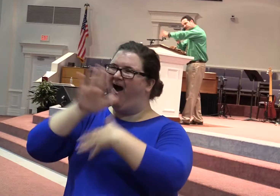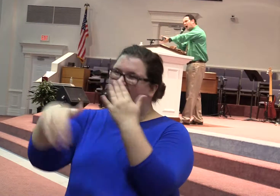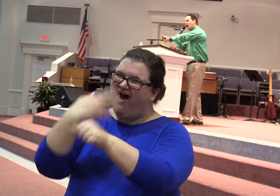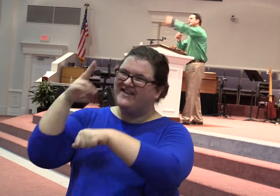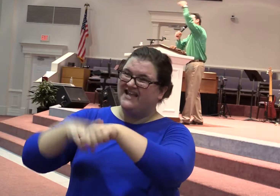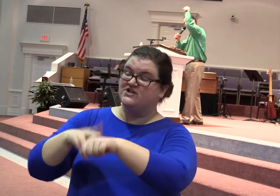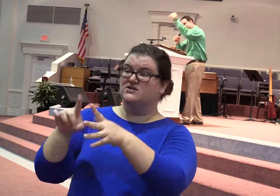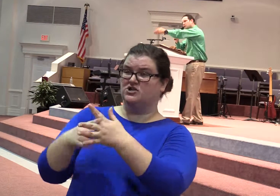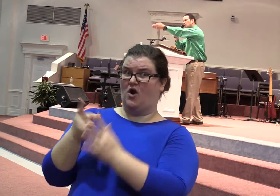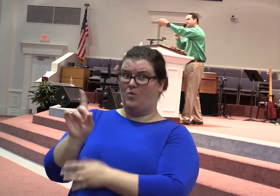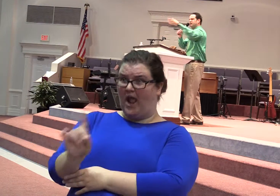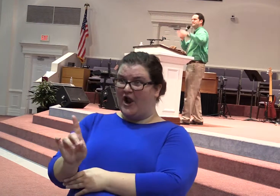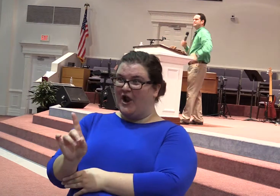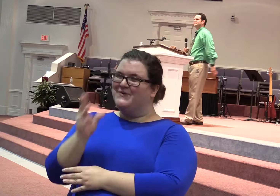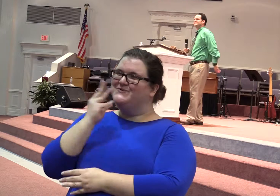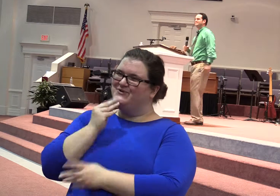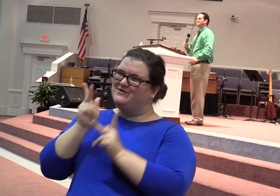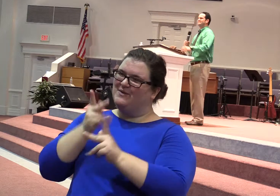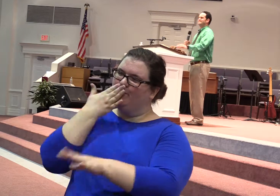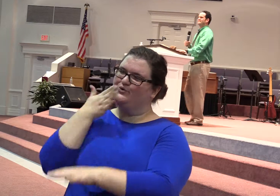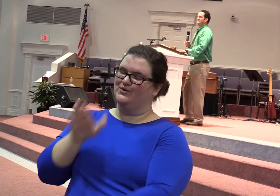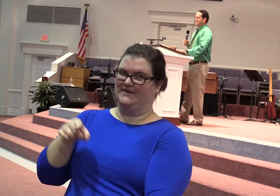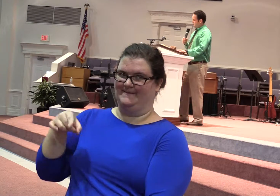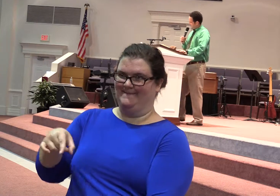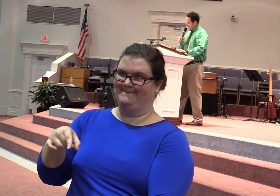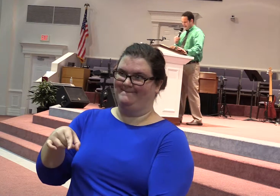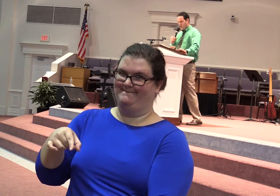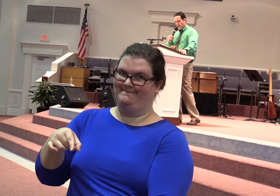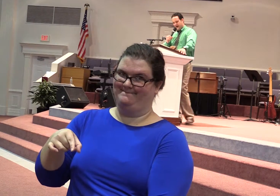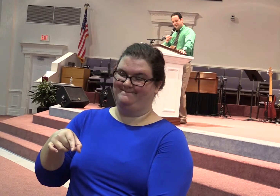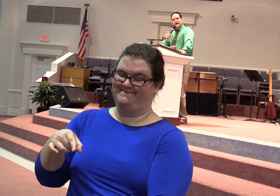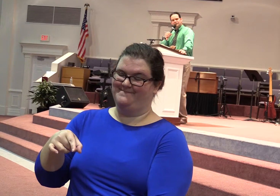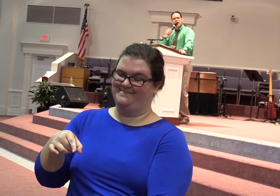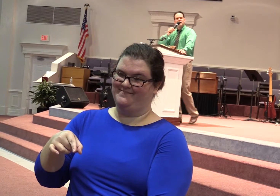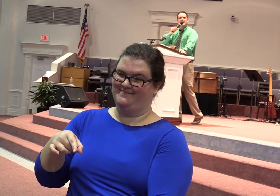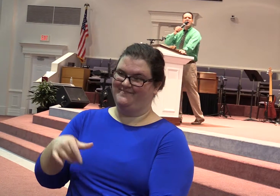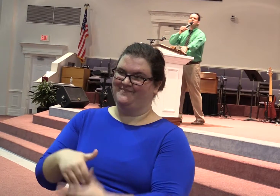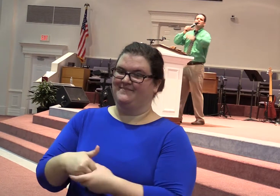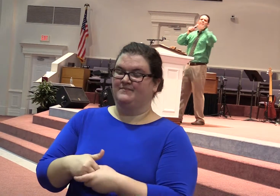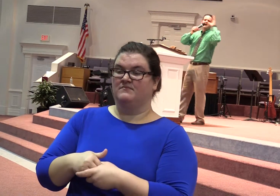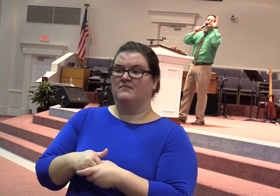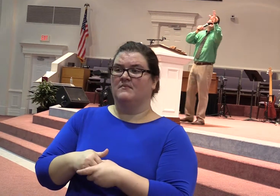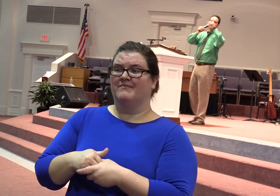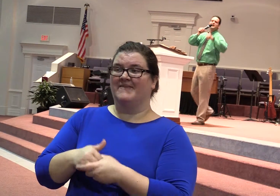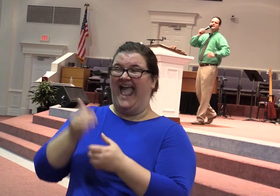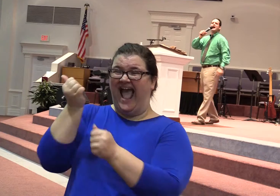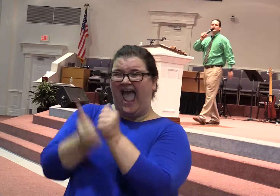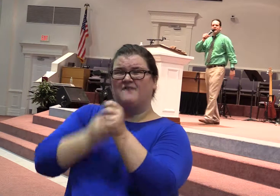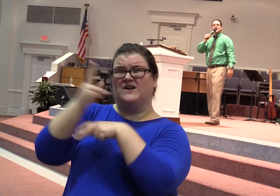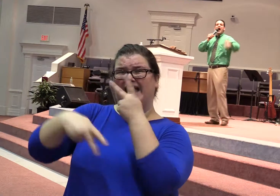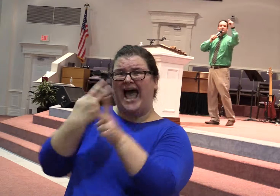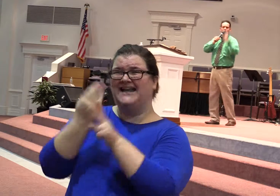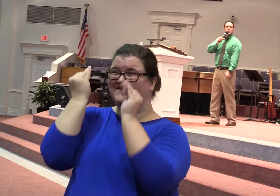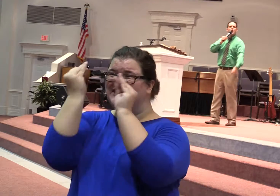going to start at Jerusalem. Right. Amen. Hallelujah. I'm talking about every wind of doctrine is out